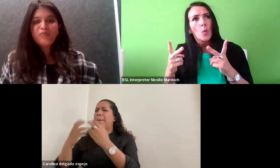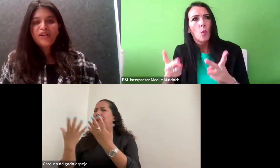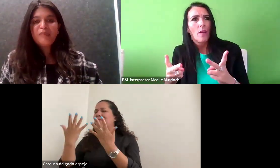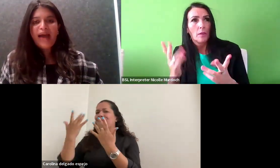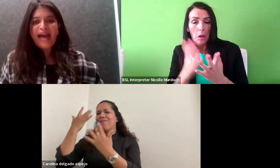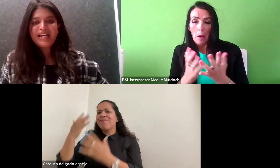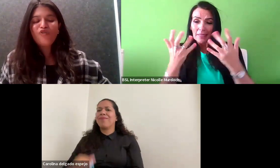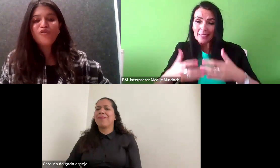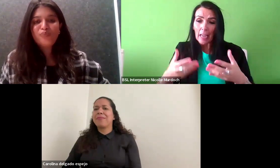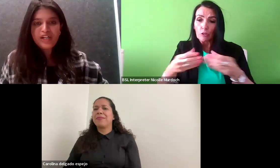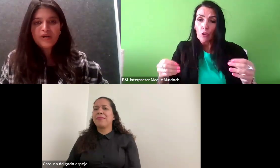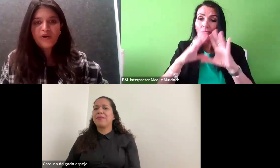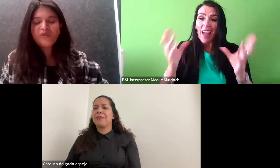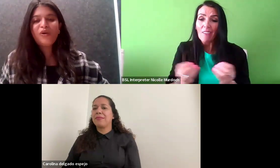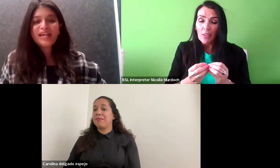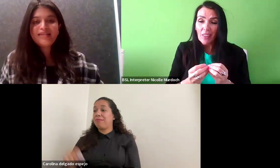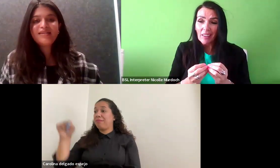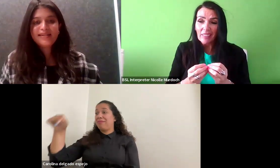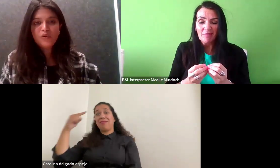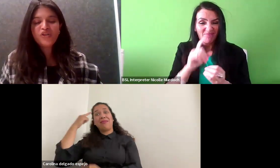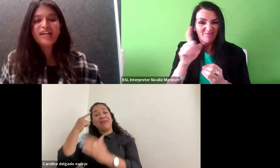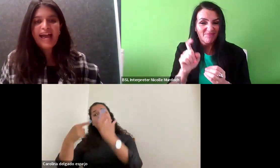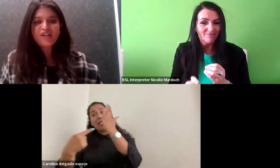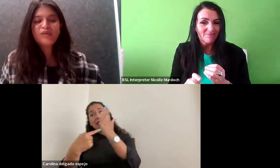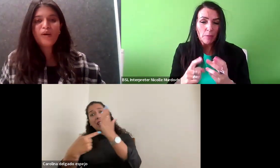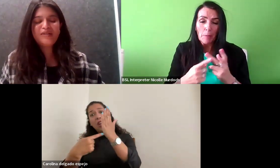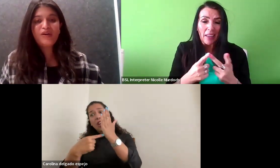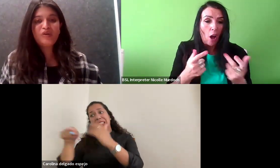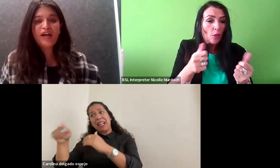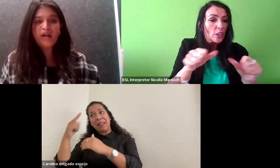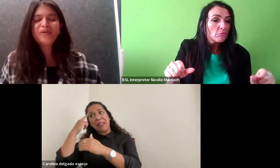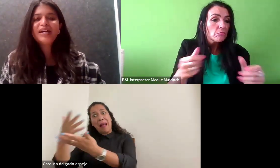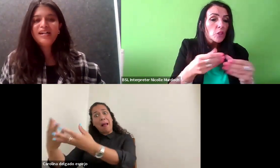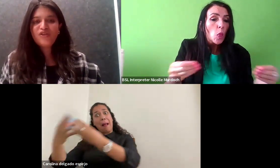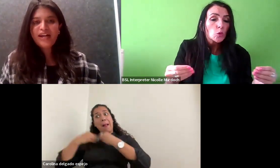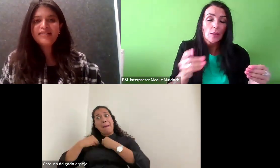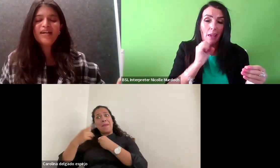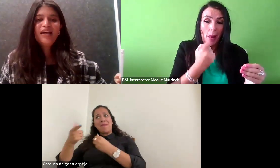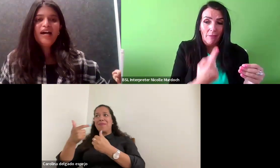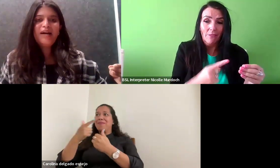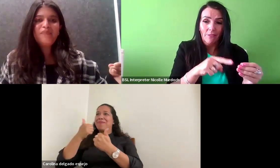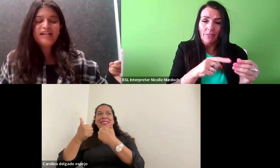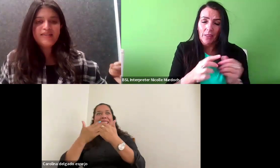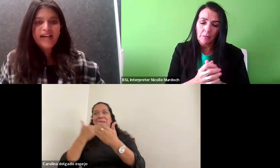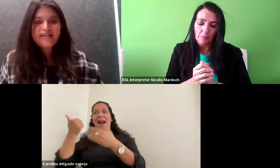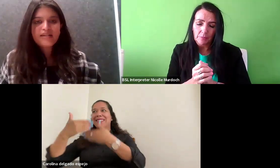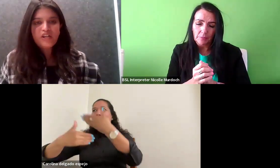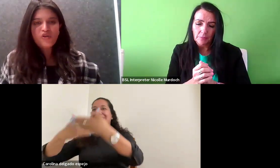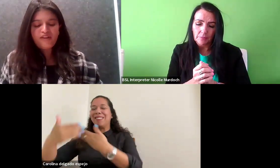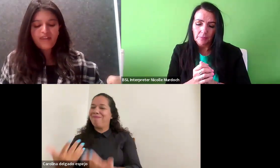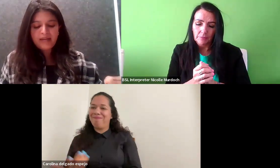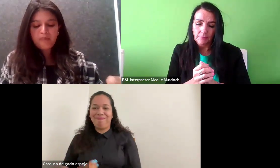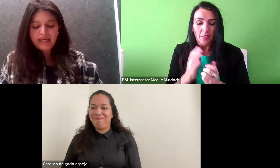going to be putting a band-aid over a bullet hole, or is the solution actually what is going to help address a